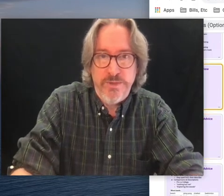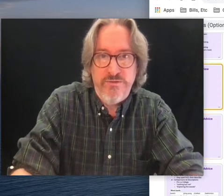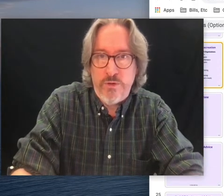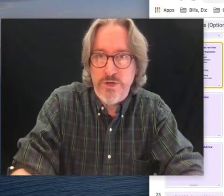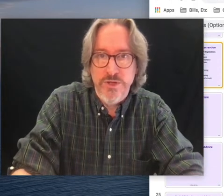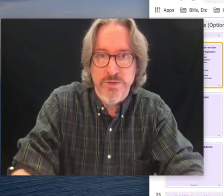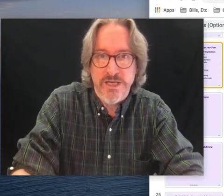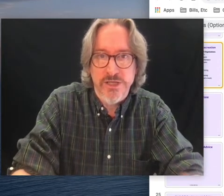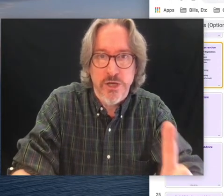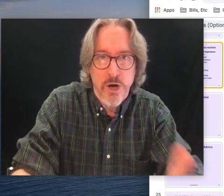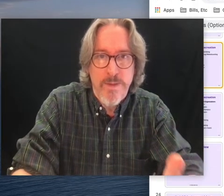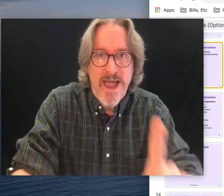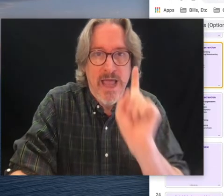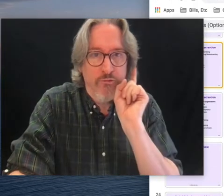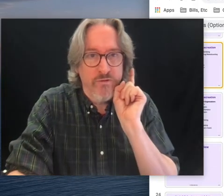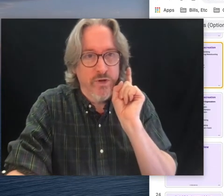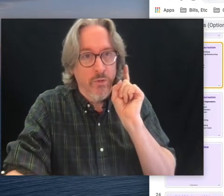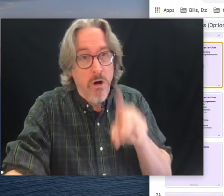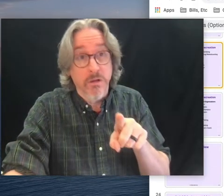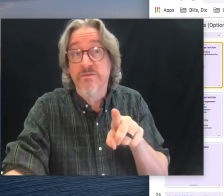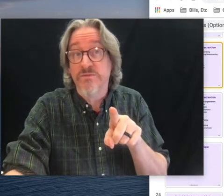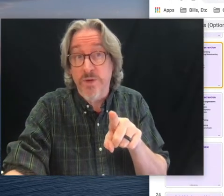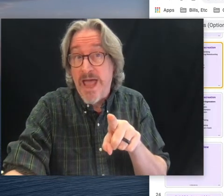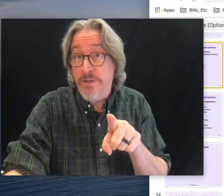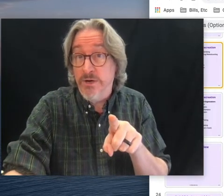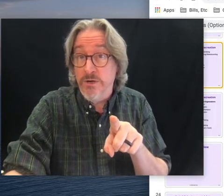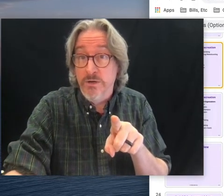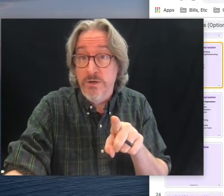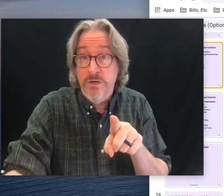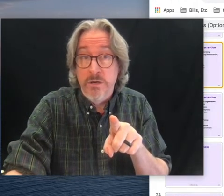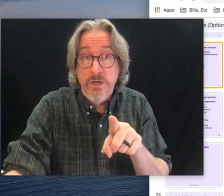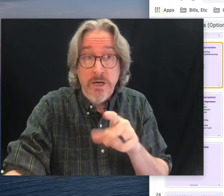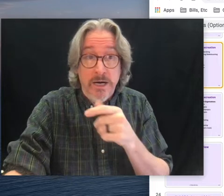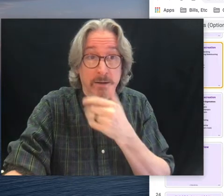to, before you do this, go back and review all of the vocab here.